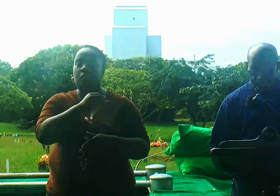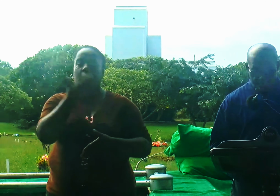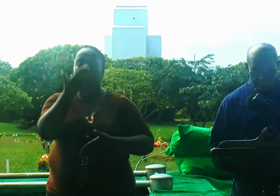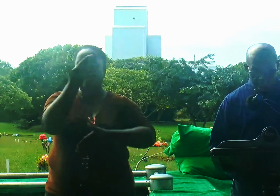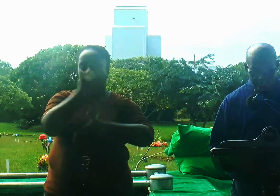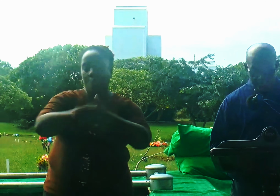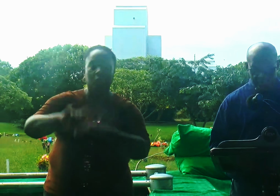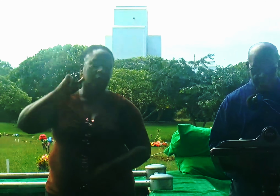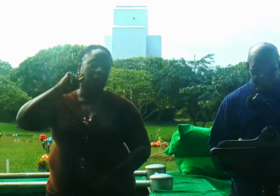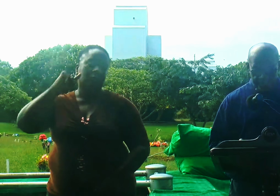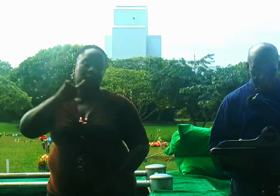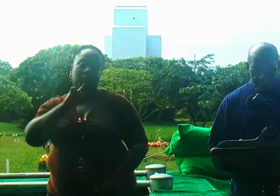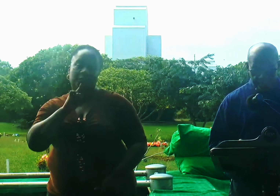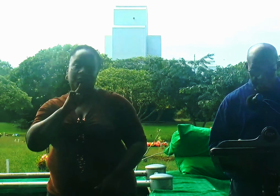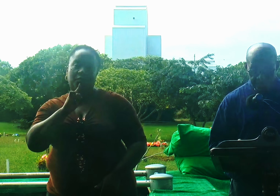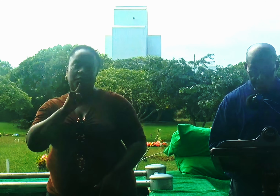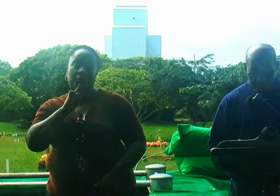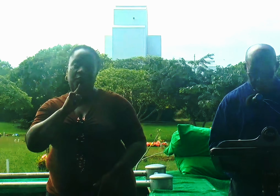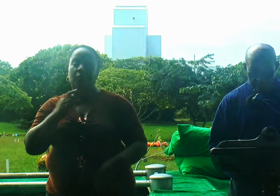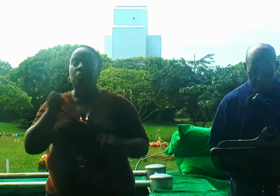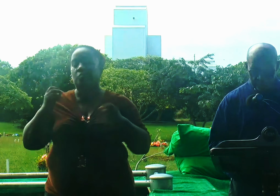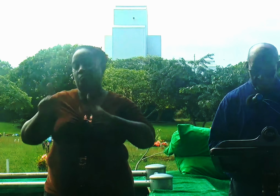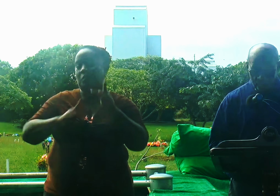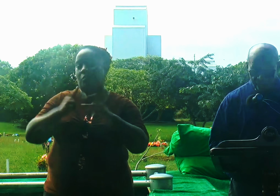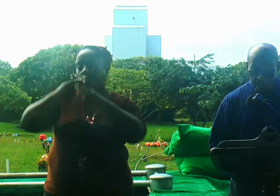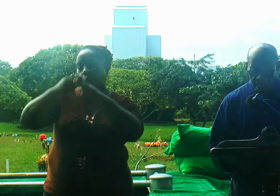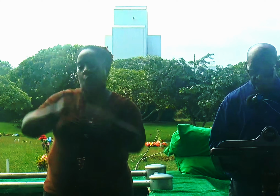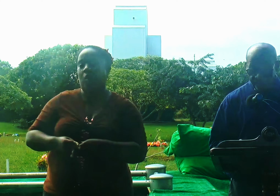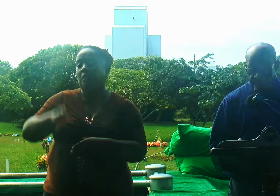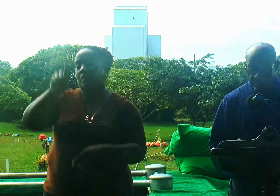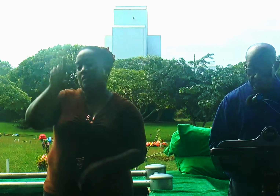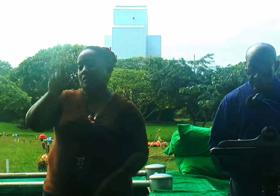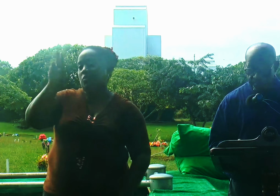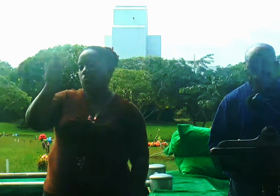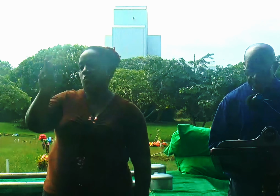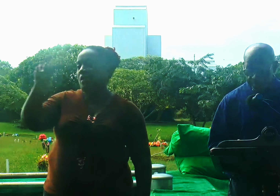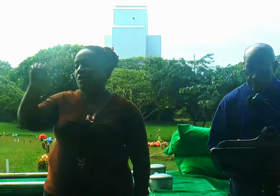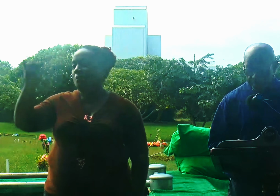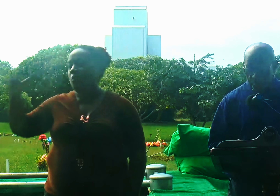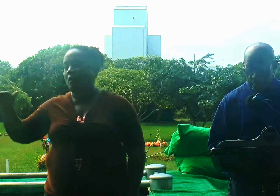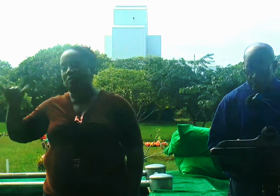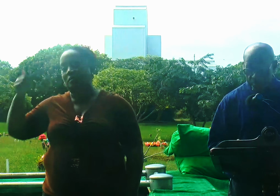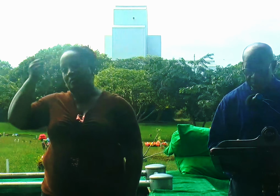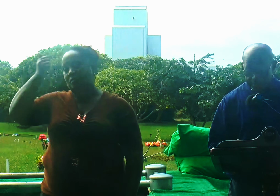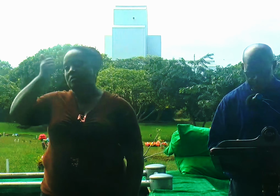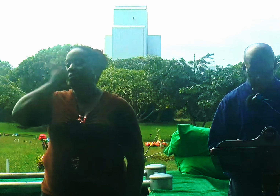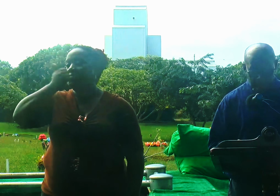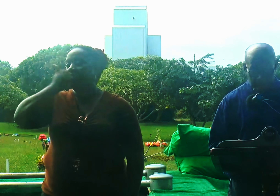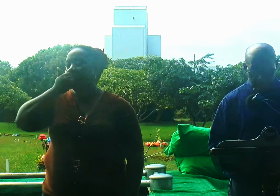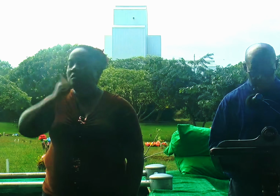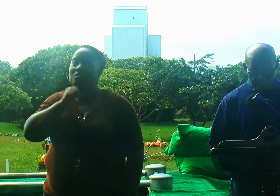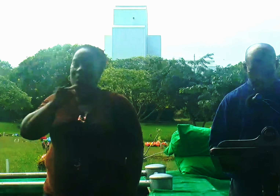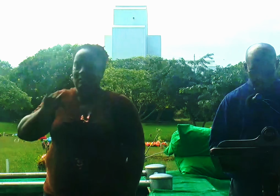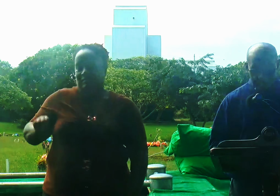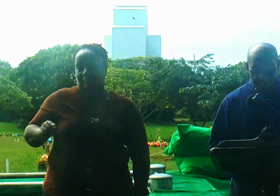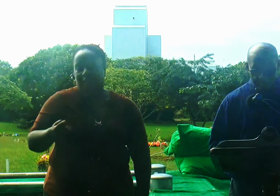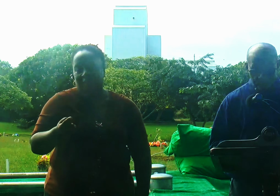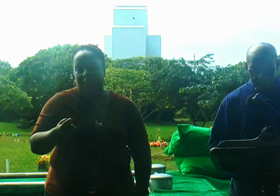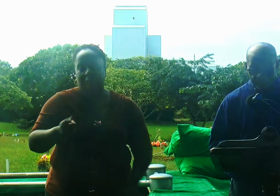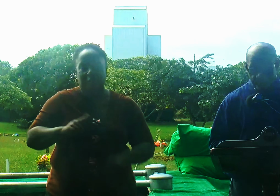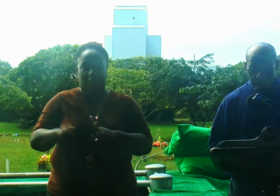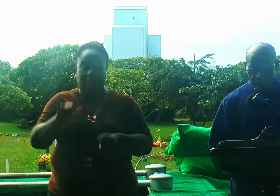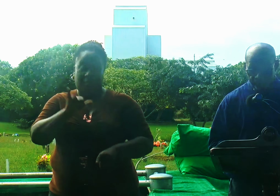dumb, hence the nickname Dummy. So if you hear me referring to him as Dummy, it is not an insult to him, but a